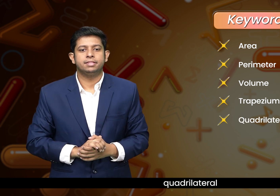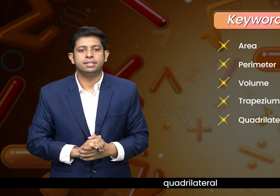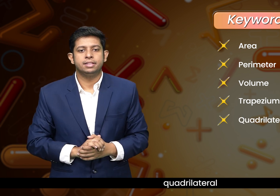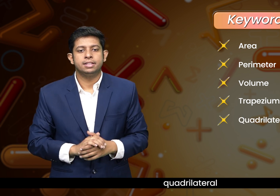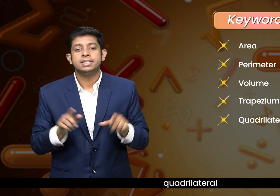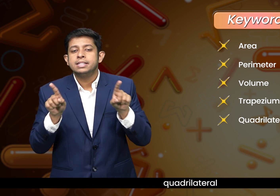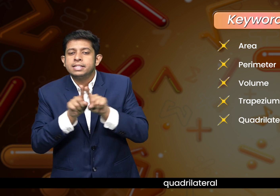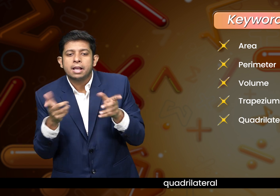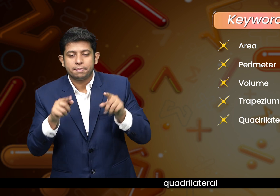quadrilateral,